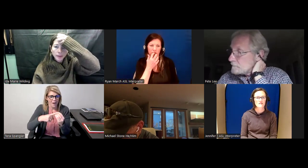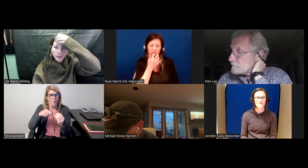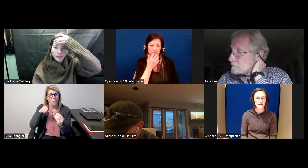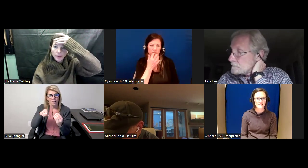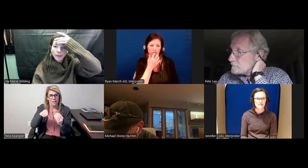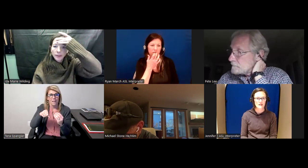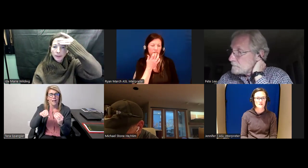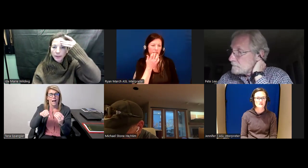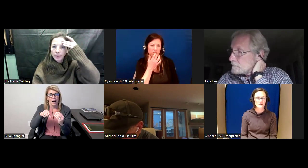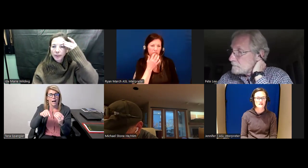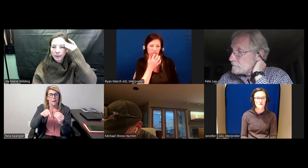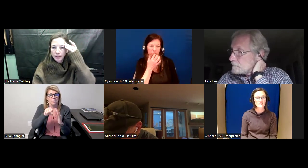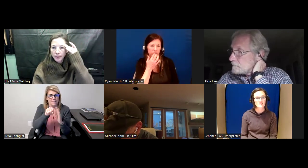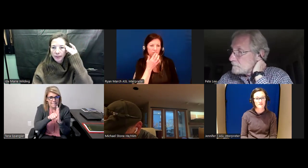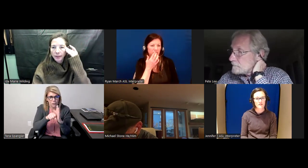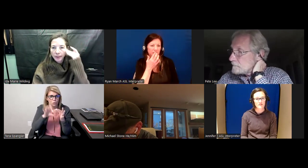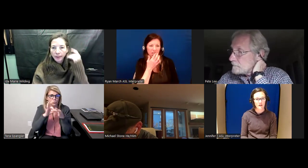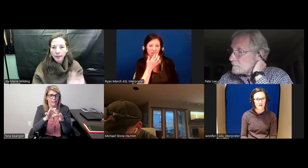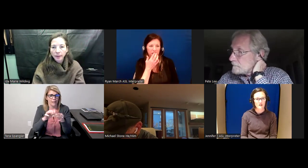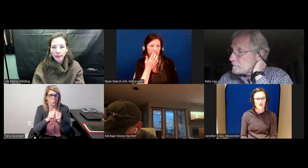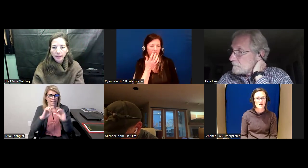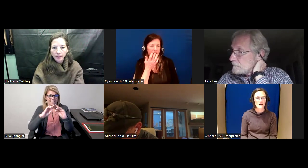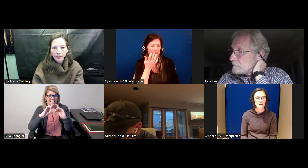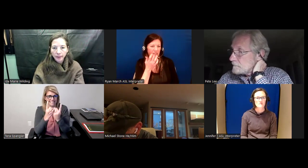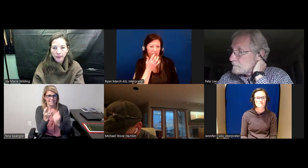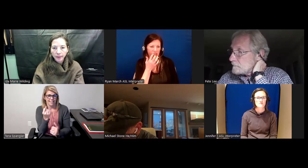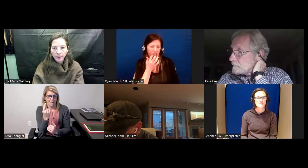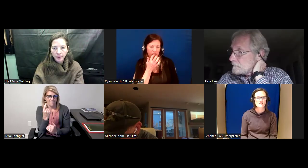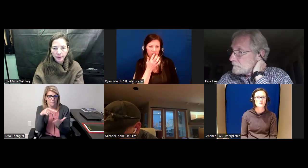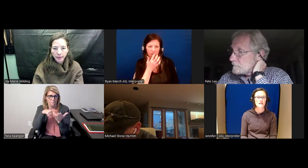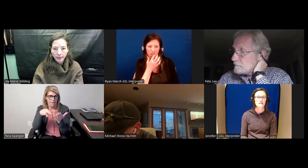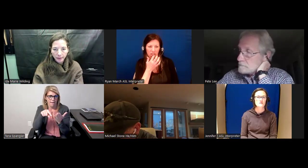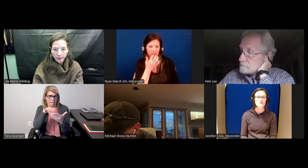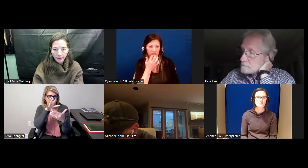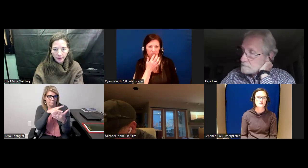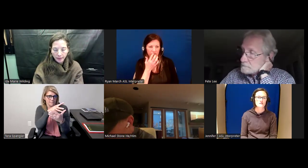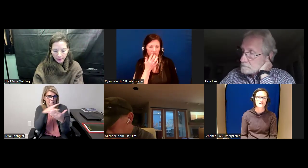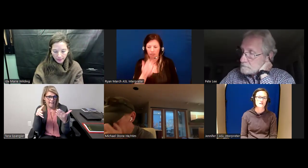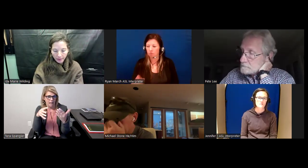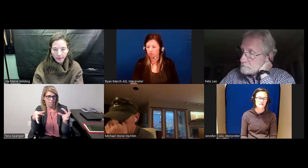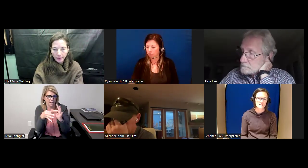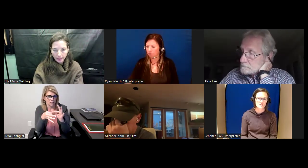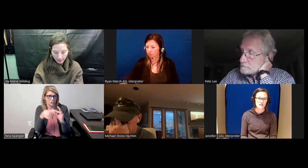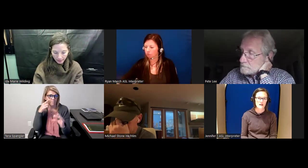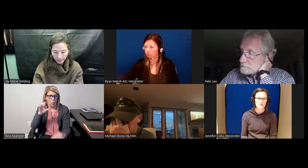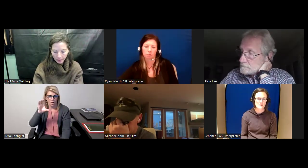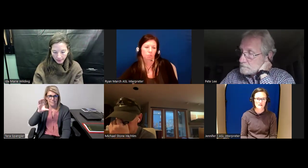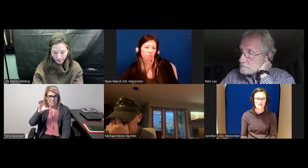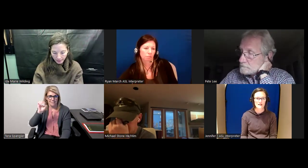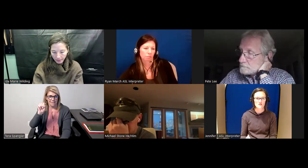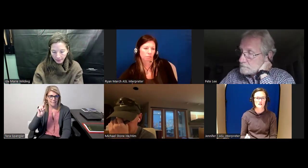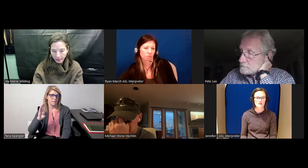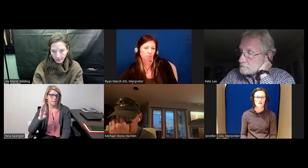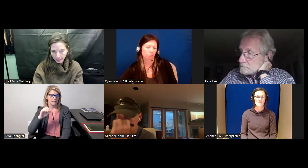Recently, the Finance Committee just talked about this fifth thing, the statute related to District 11 compensation, that pay